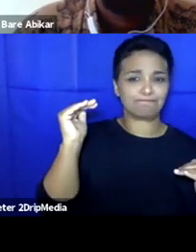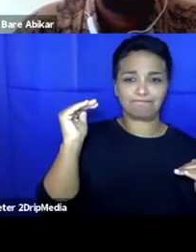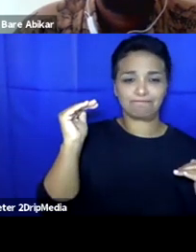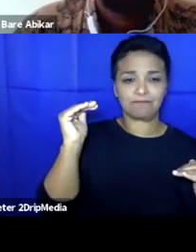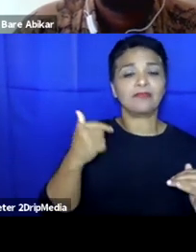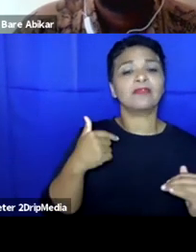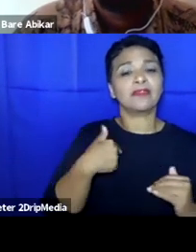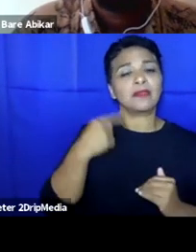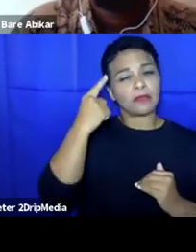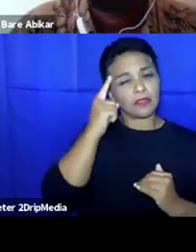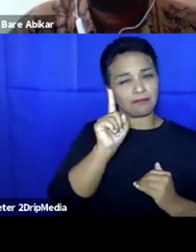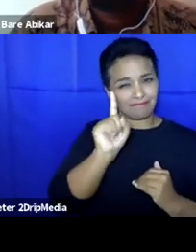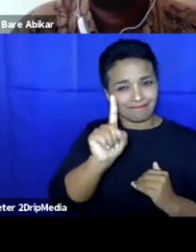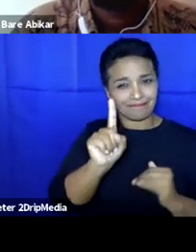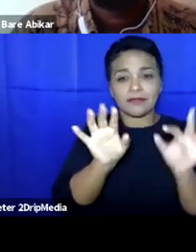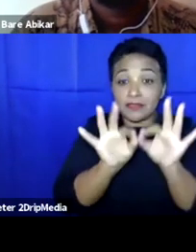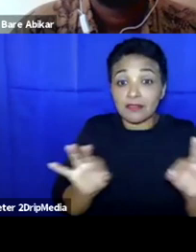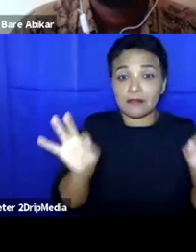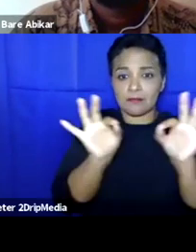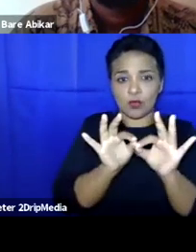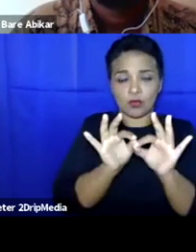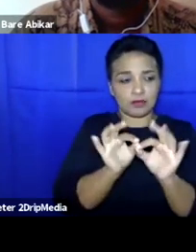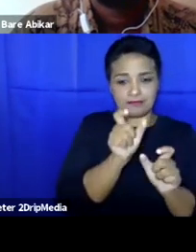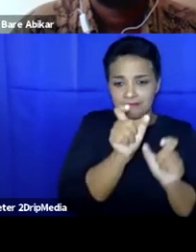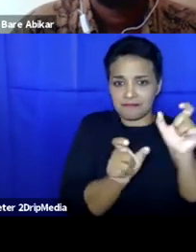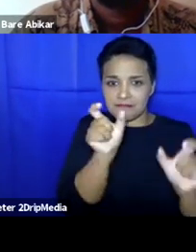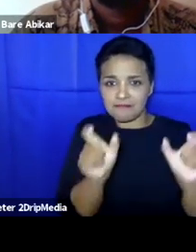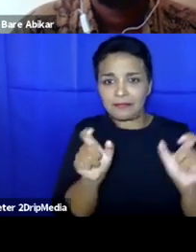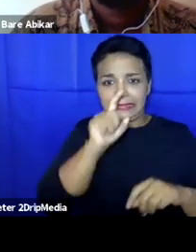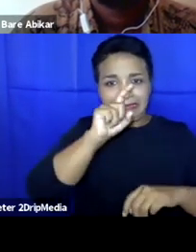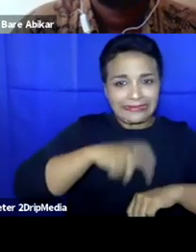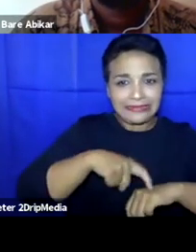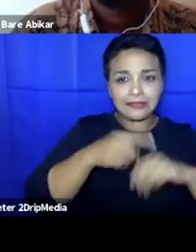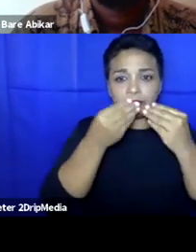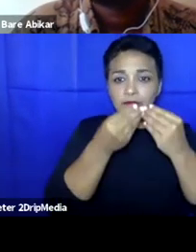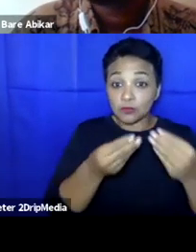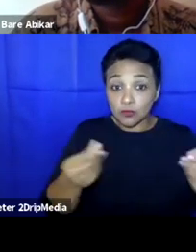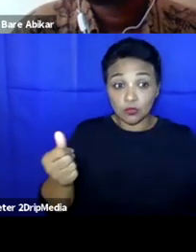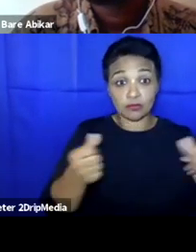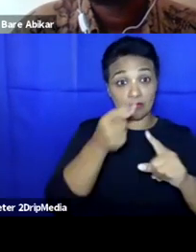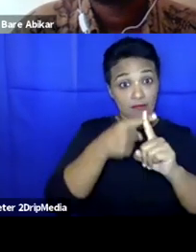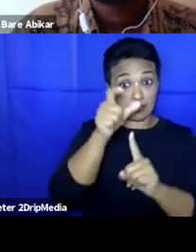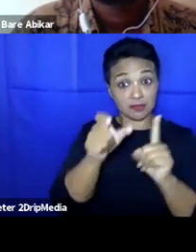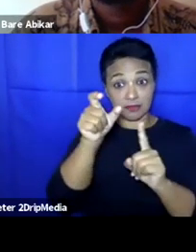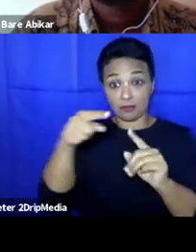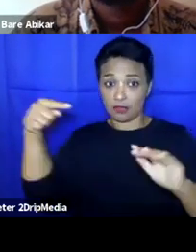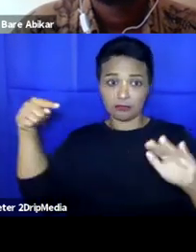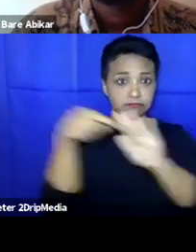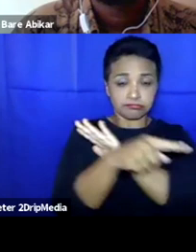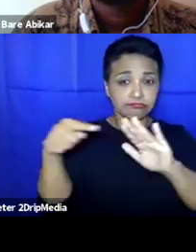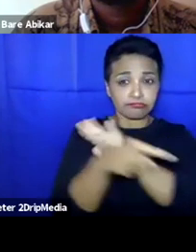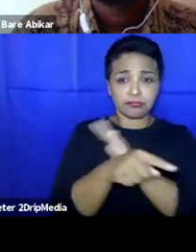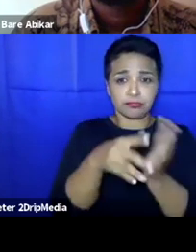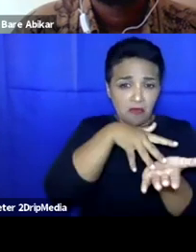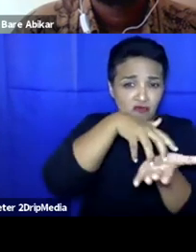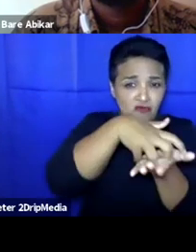it's extremely important as a solution for individuals. It's extremely important that in some cases as a lifesaver for persons who are vulnerable or at risk.